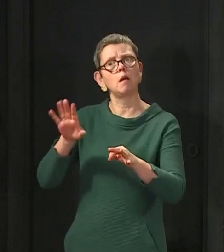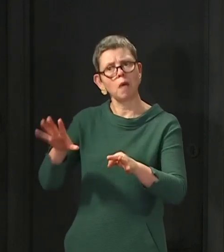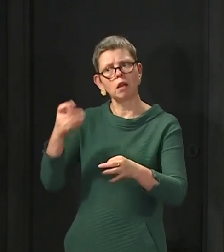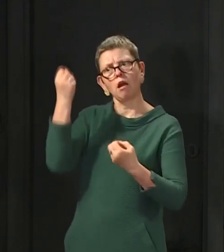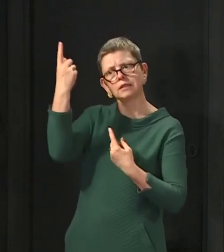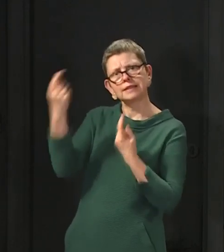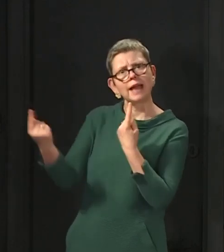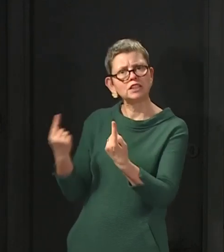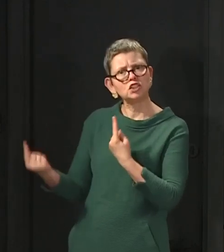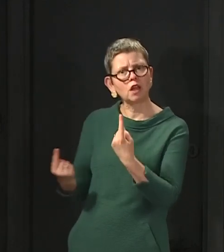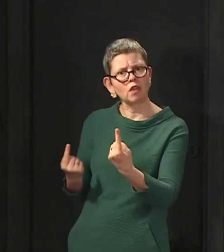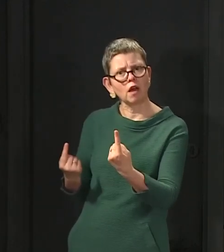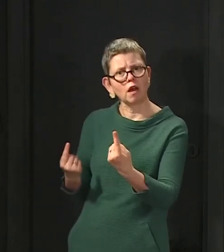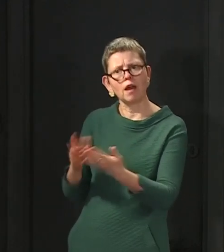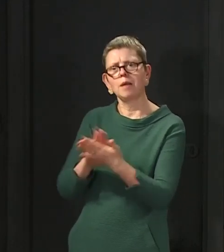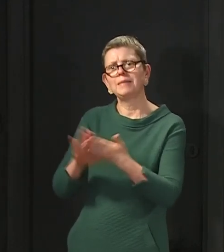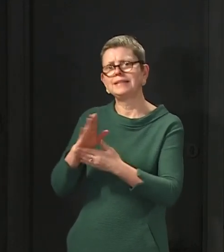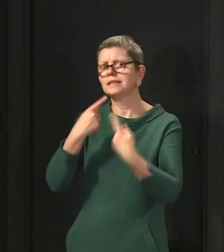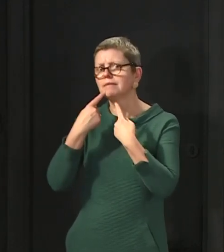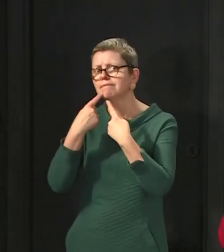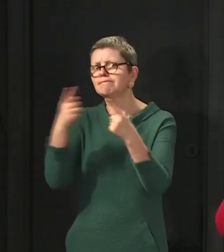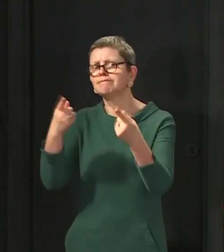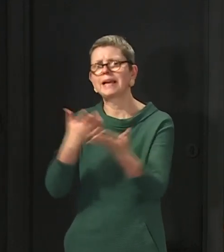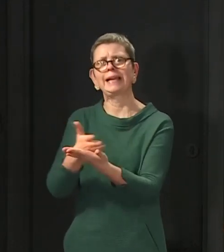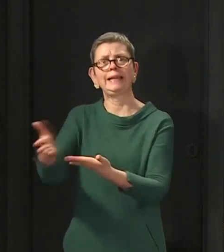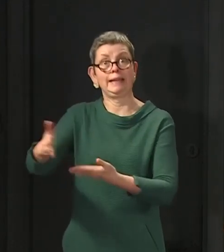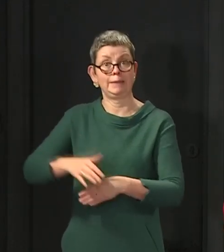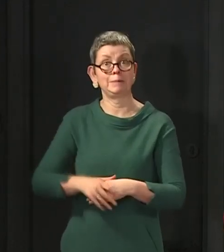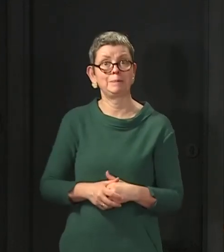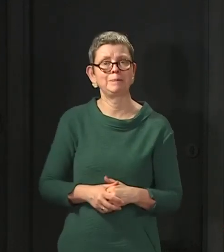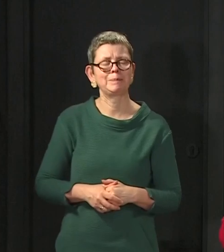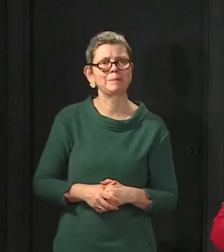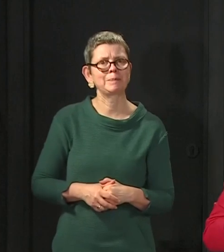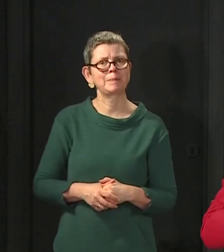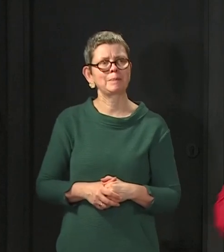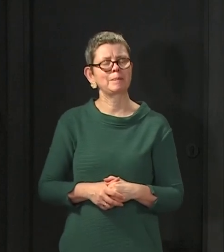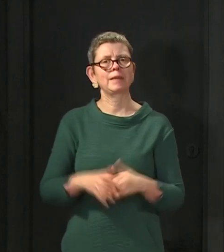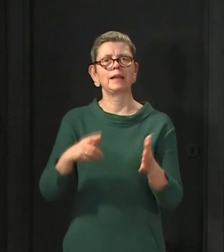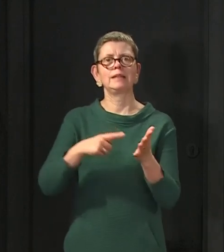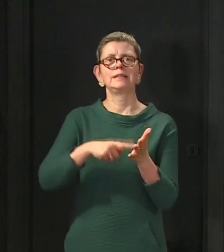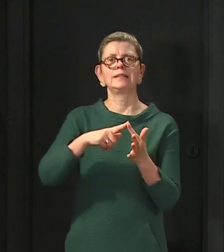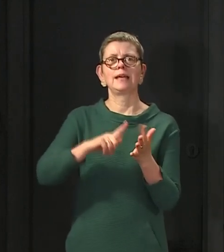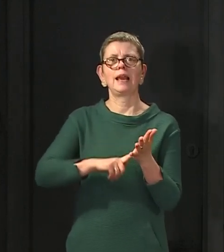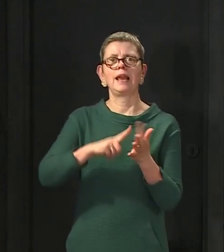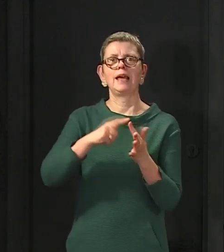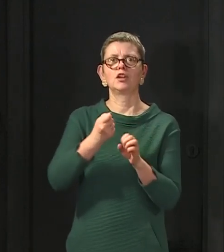up confusing each other's messages. Simon Johnson from The Telegraph.